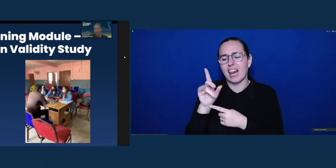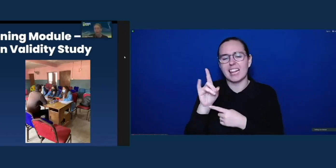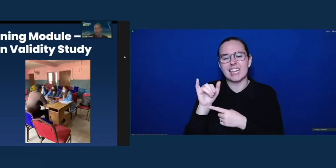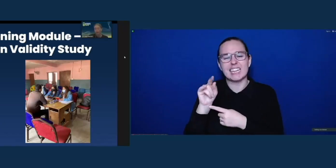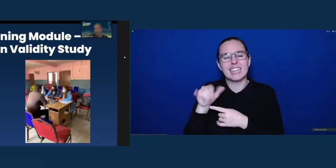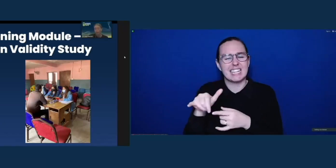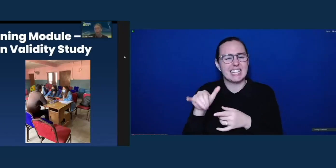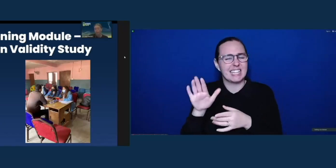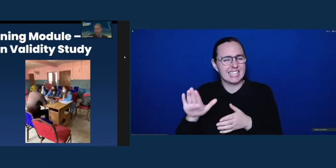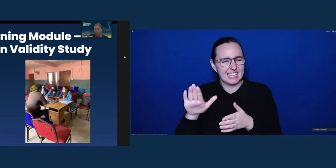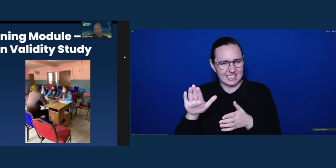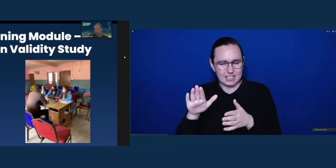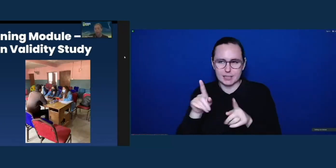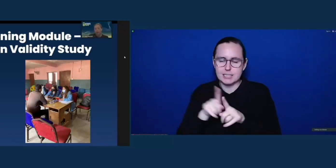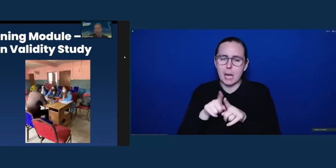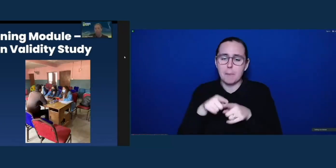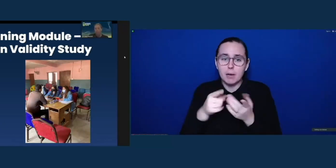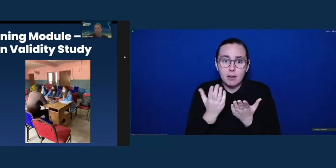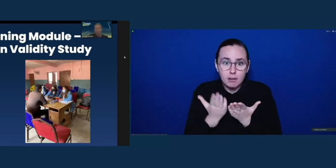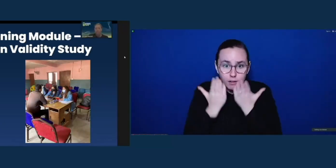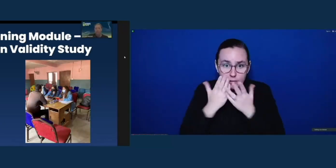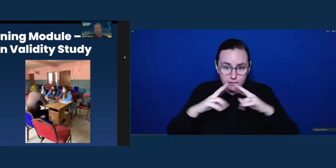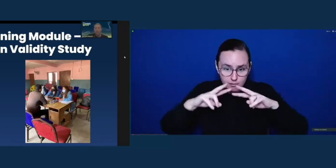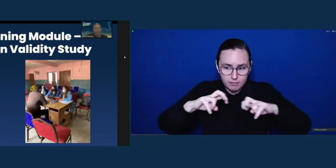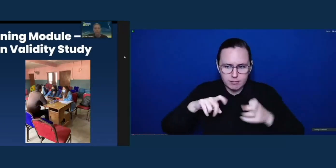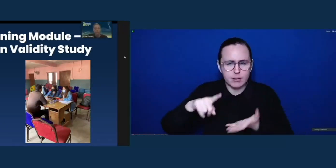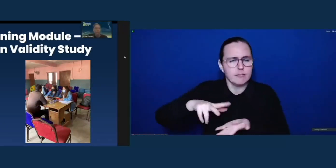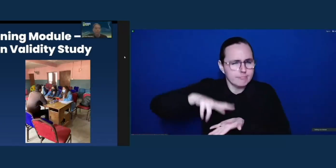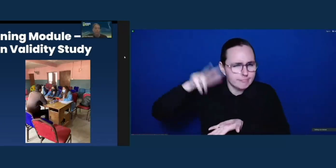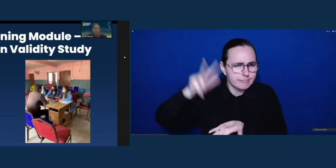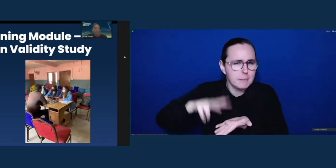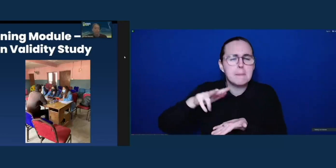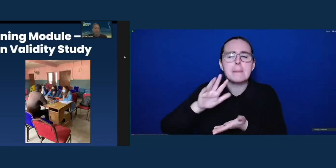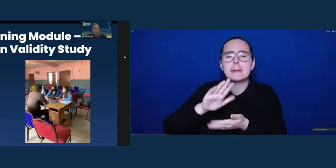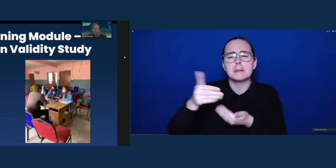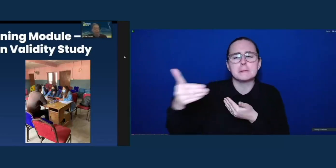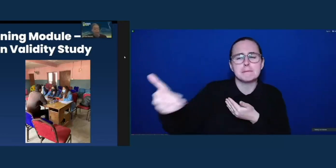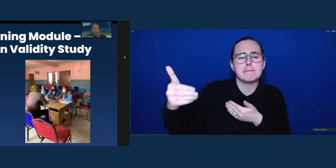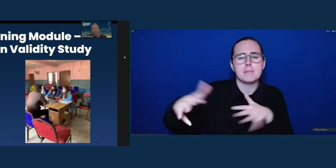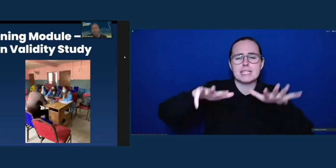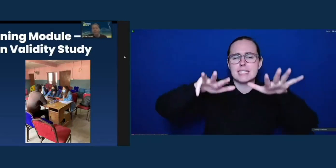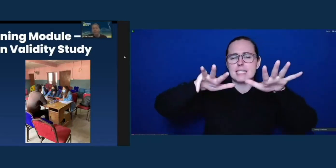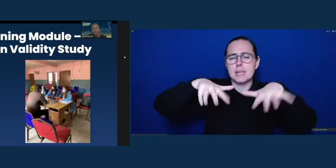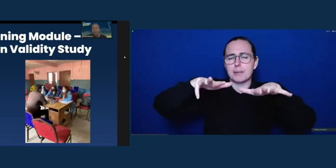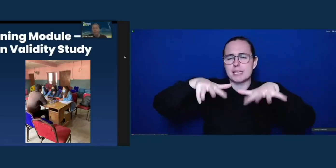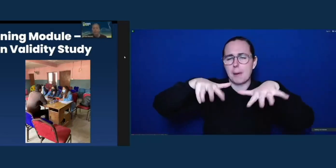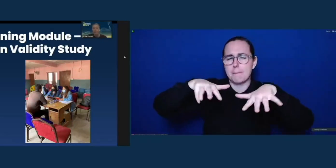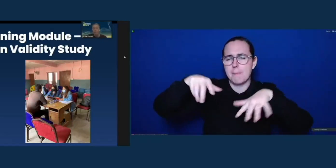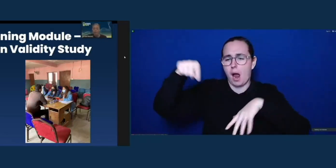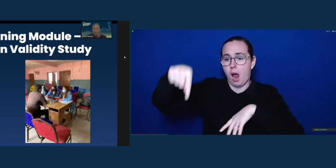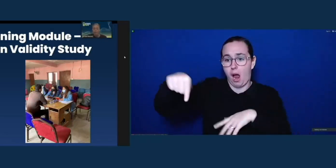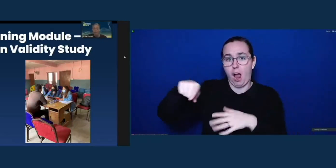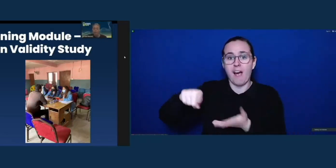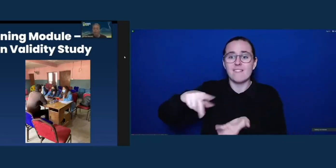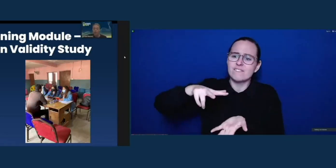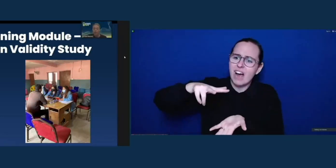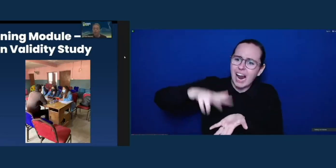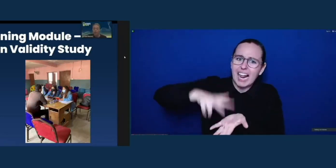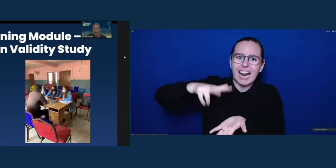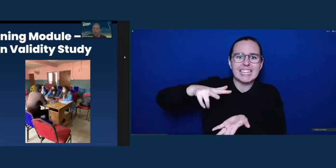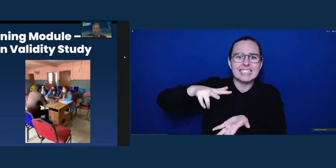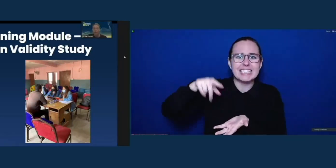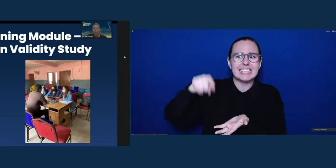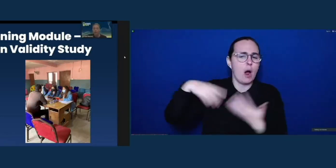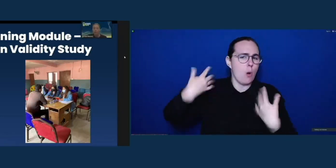until probably August or September. But it is a really important piece of empirical research that's going to help us understand whether